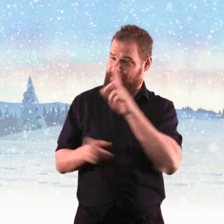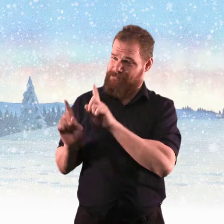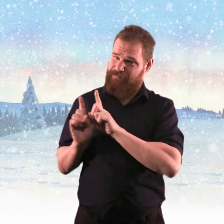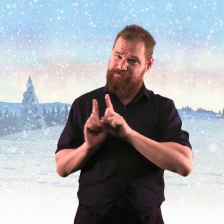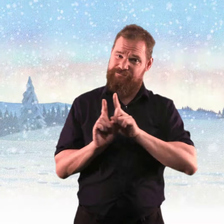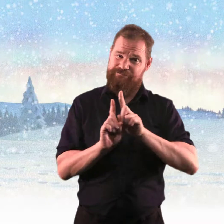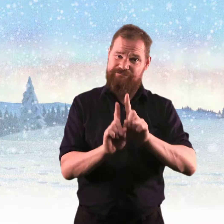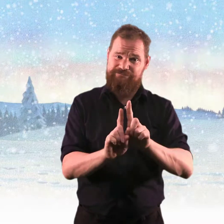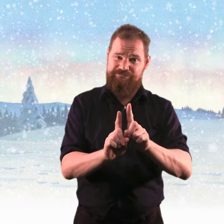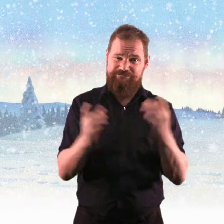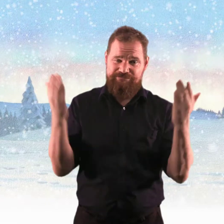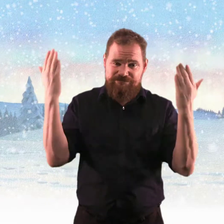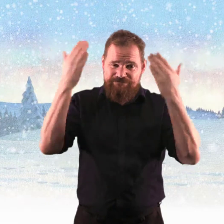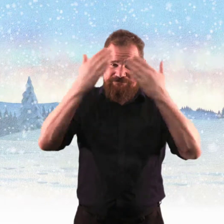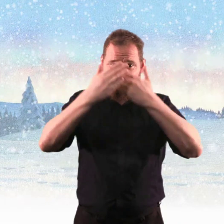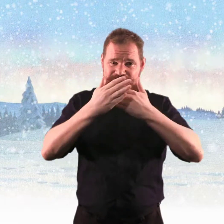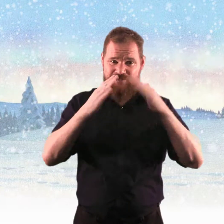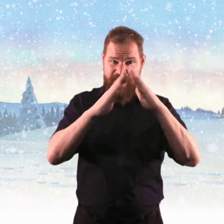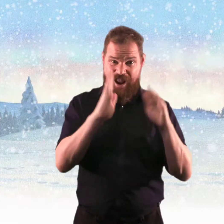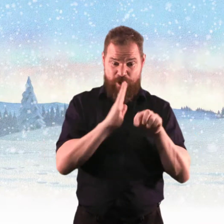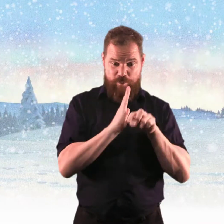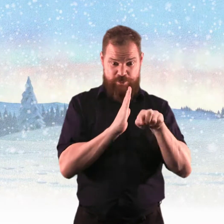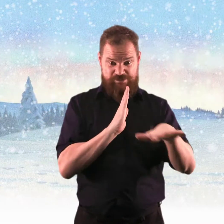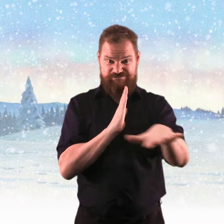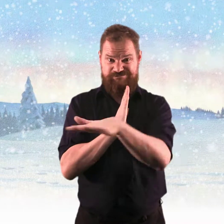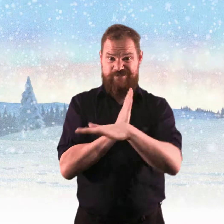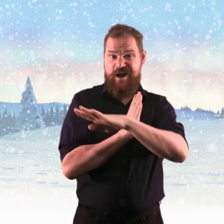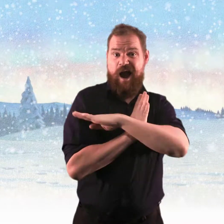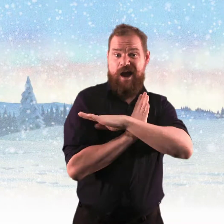Together with his mum, they buried him in the garden.